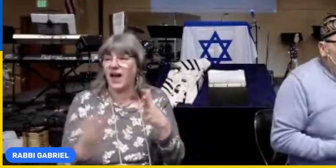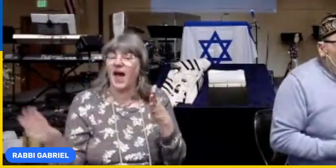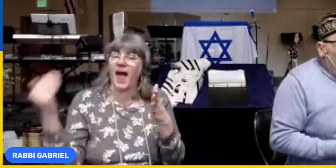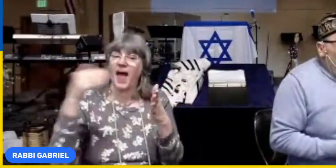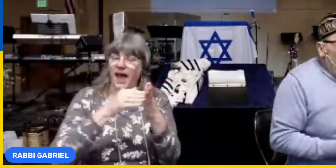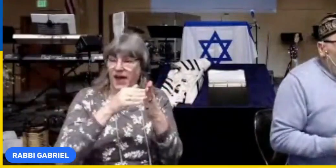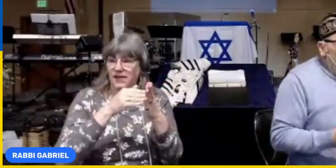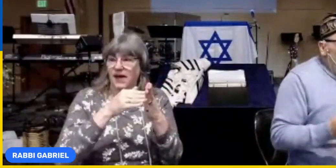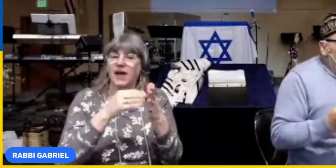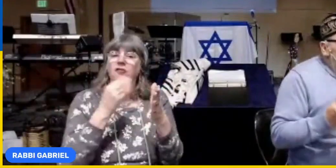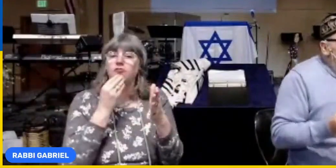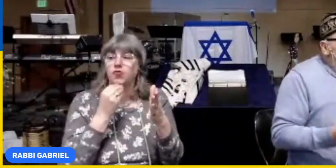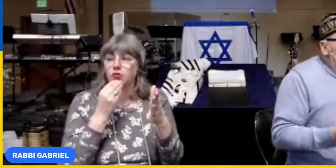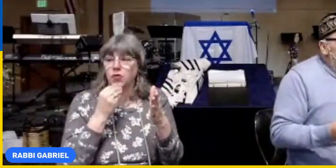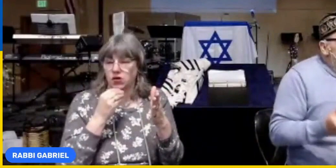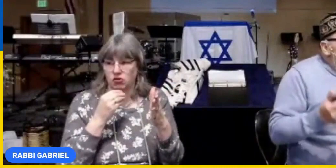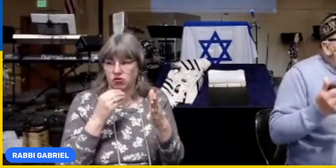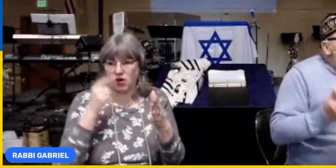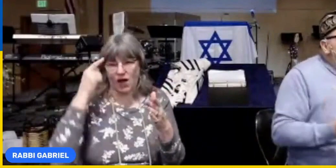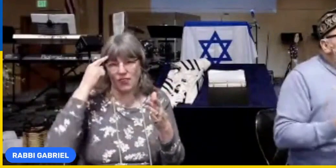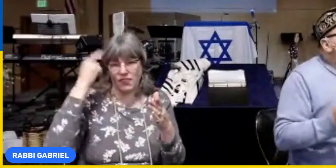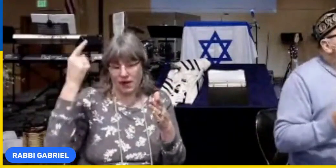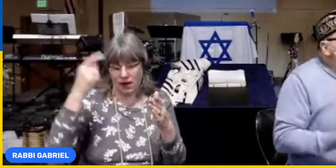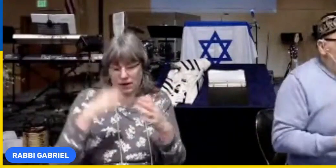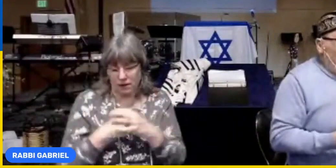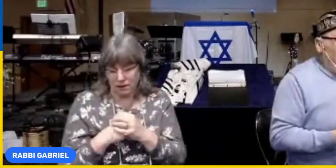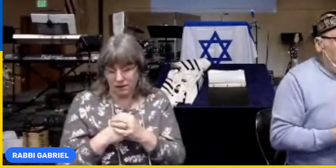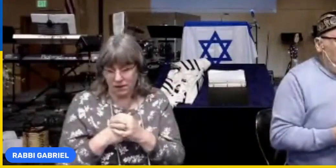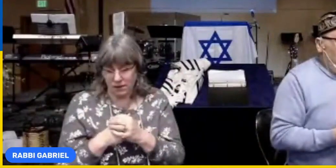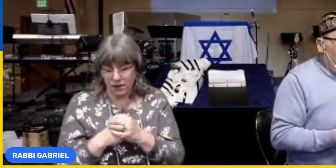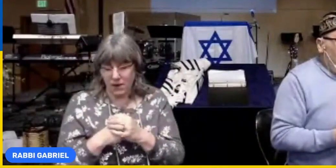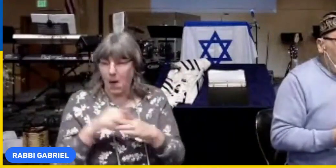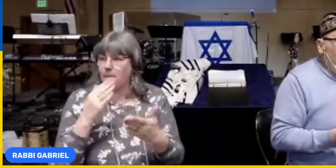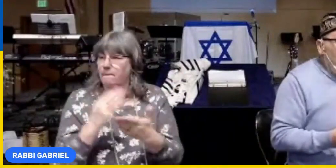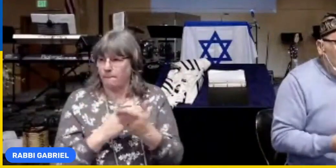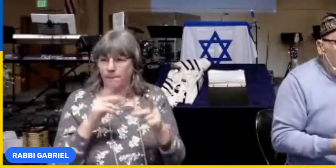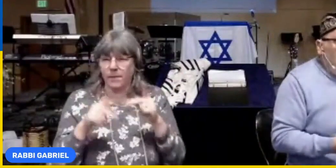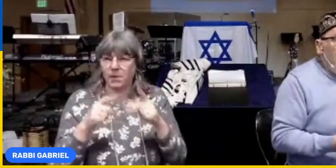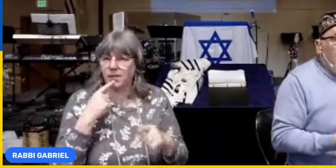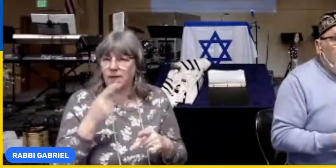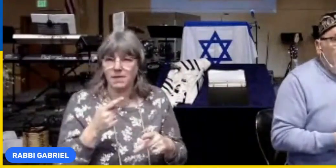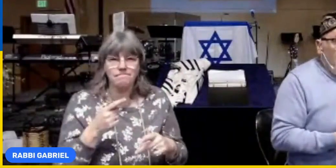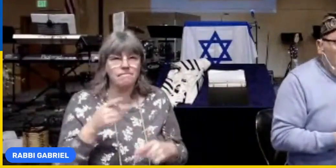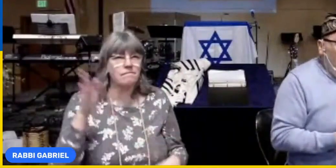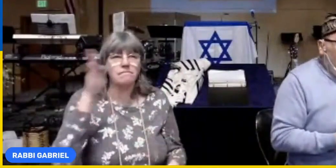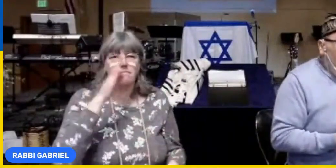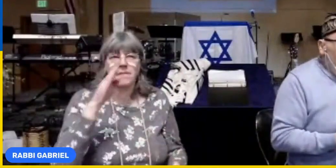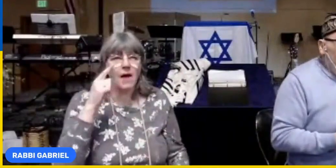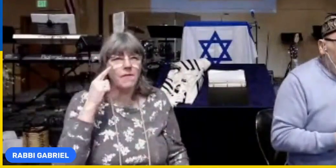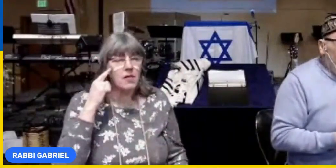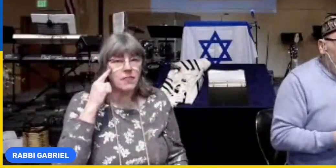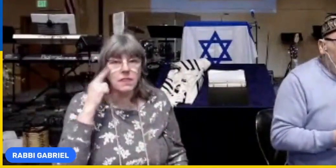that say that they had never dreamed to see